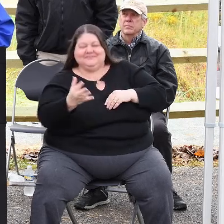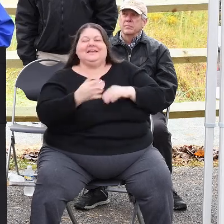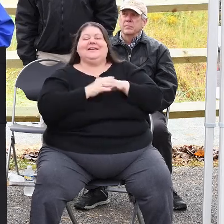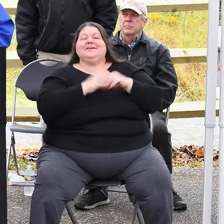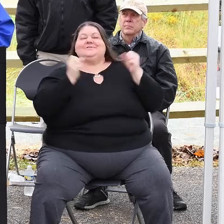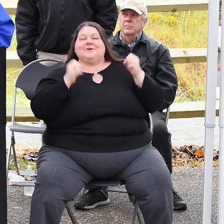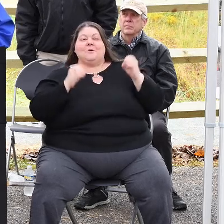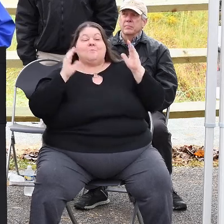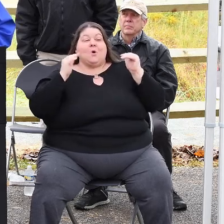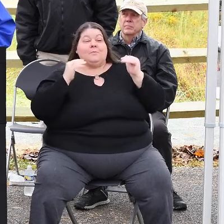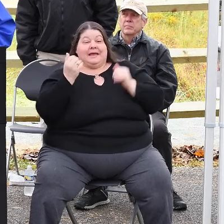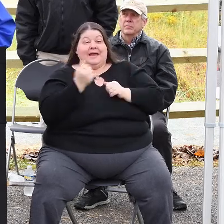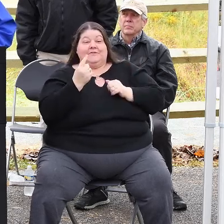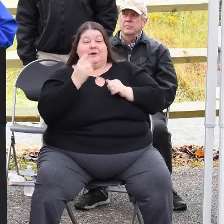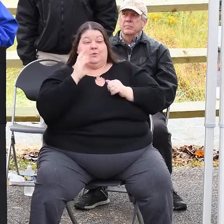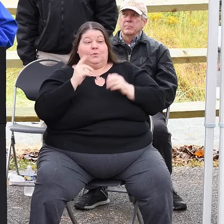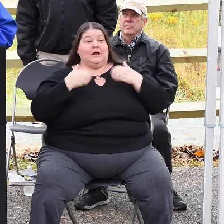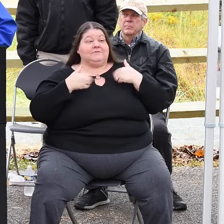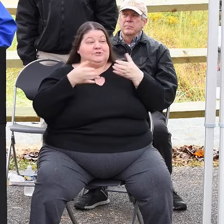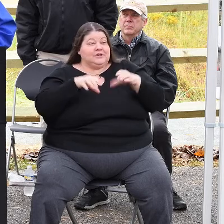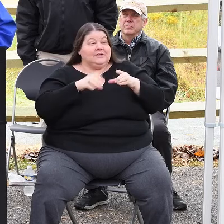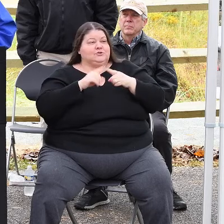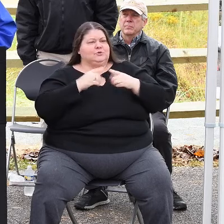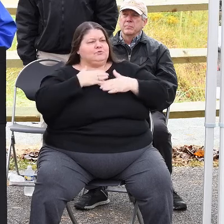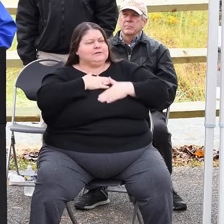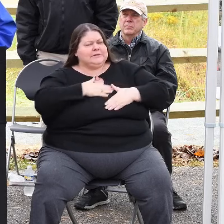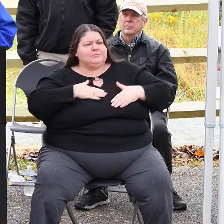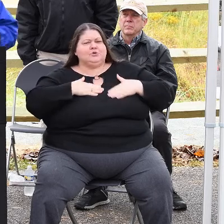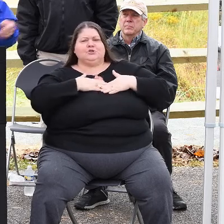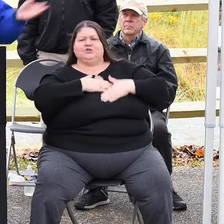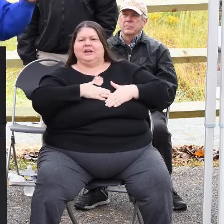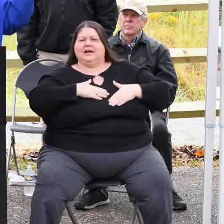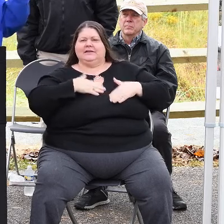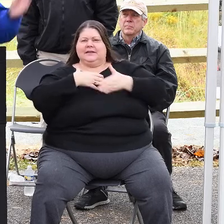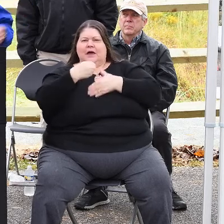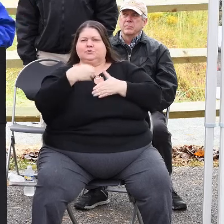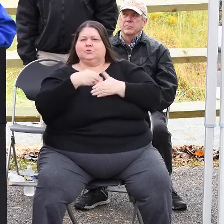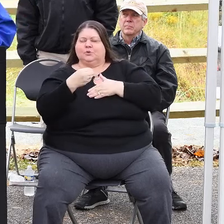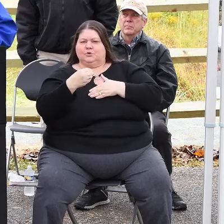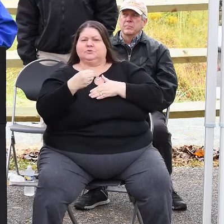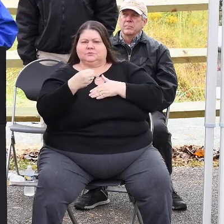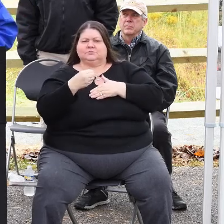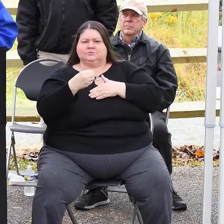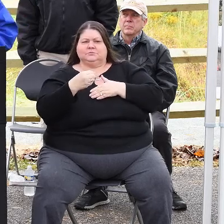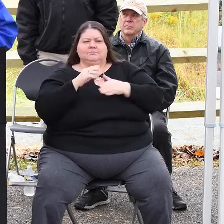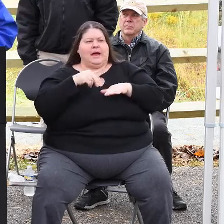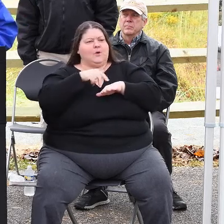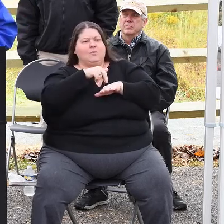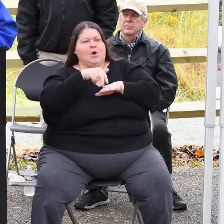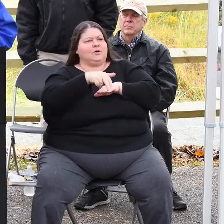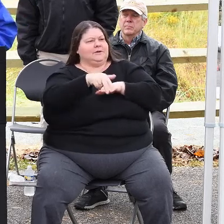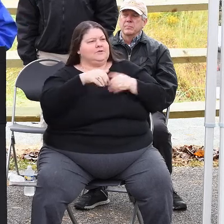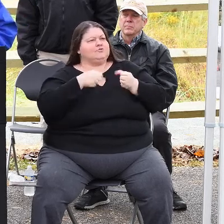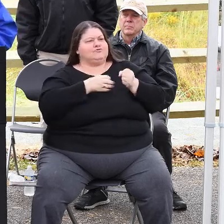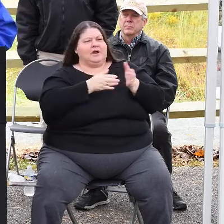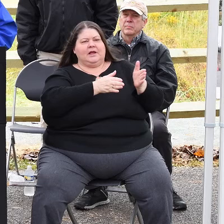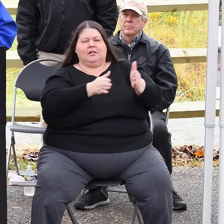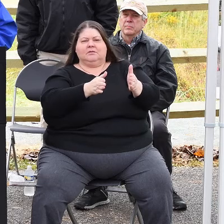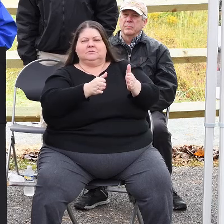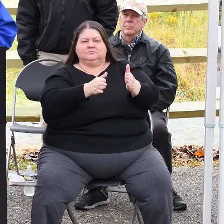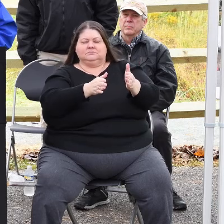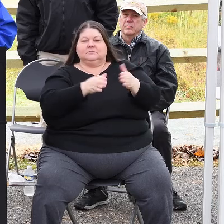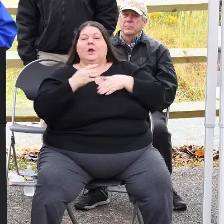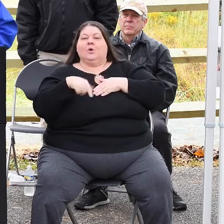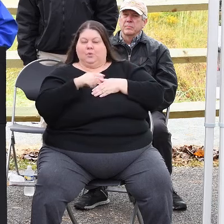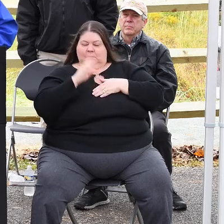get a chance to appreciate the outdoors just by going on this trail. We're going to